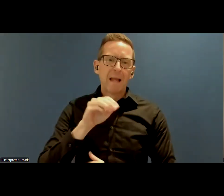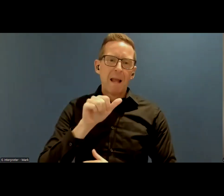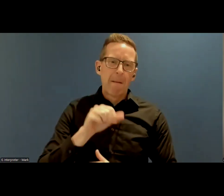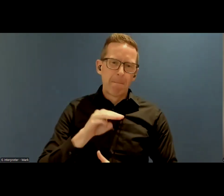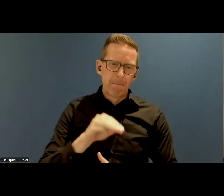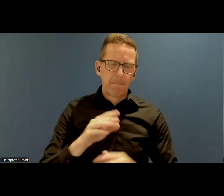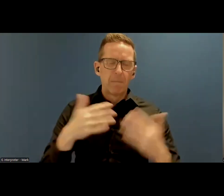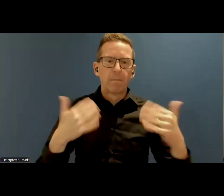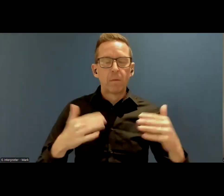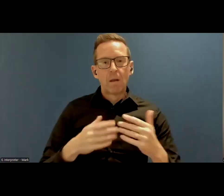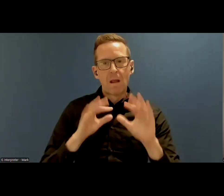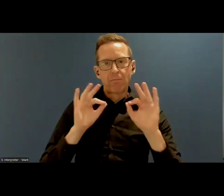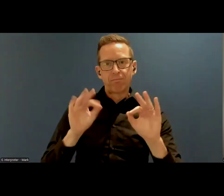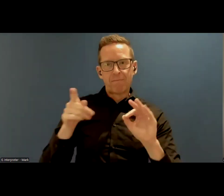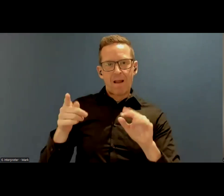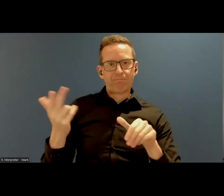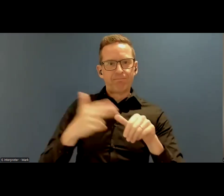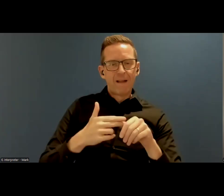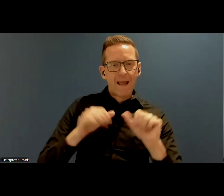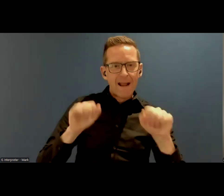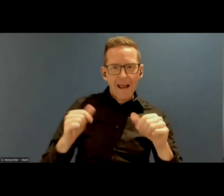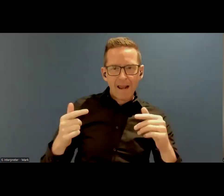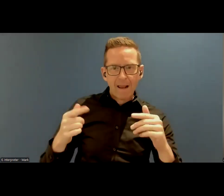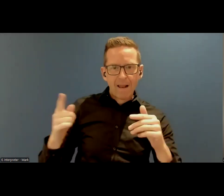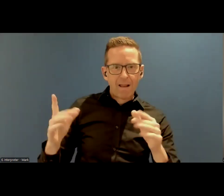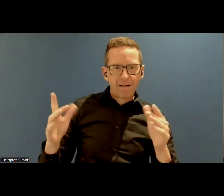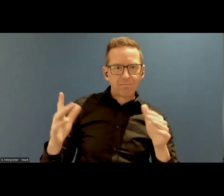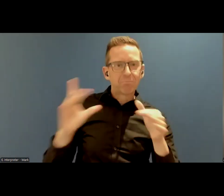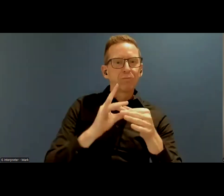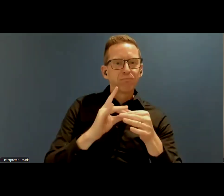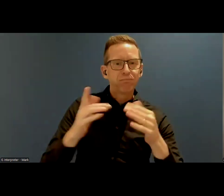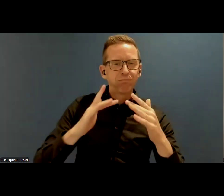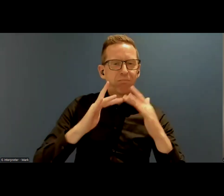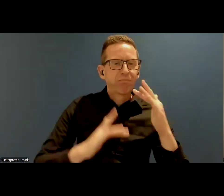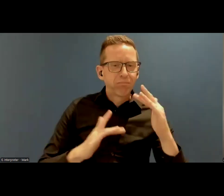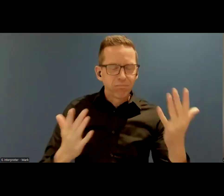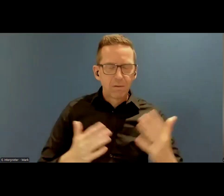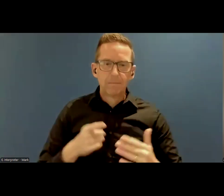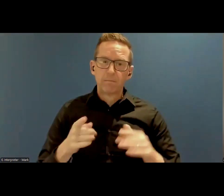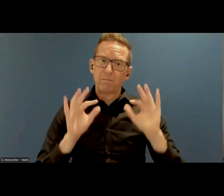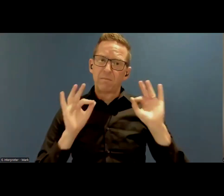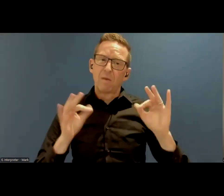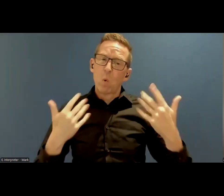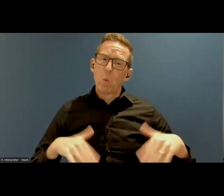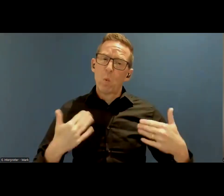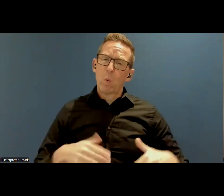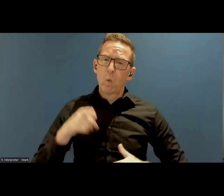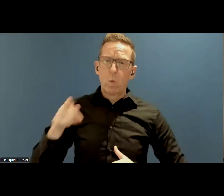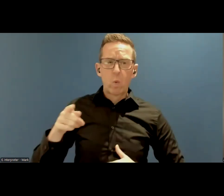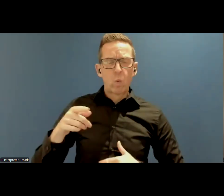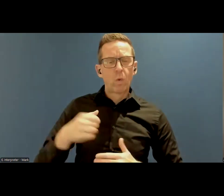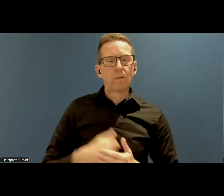to join us back, and for that. I think that great introduction, especially